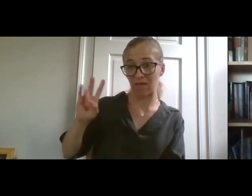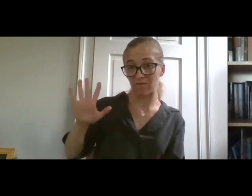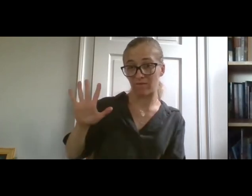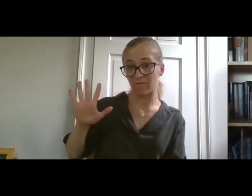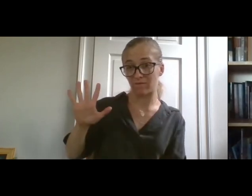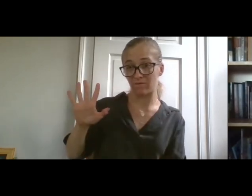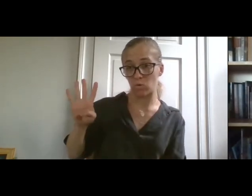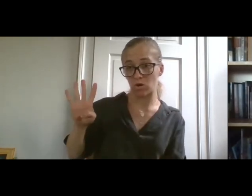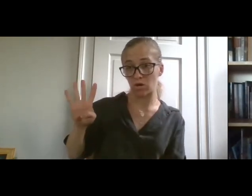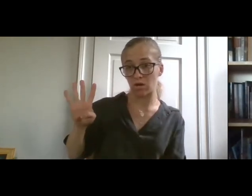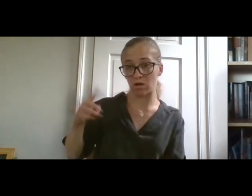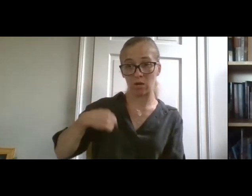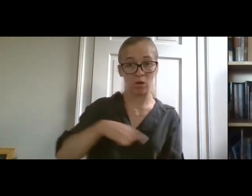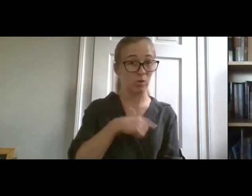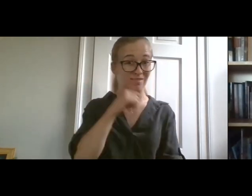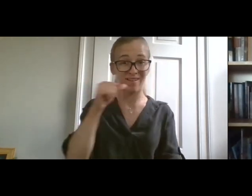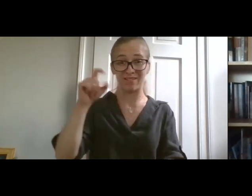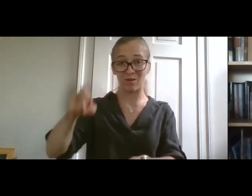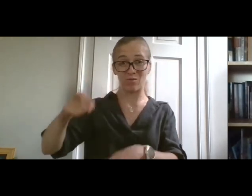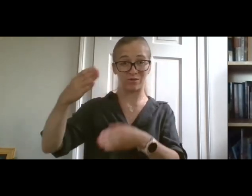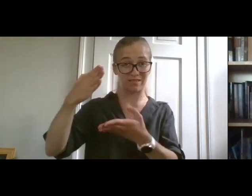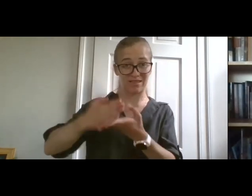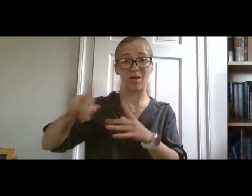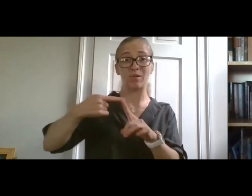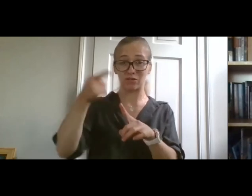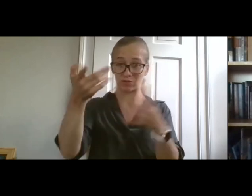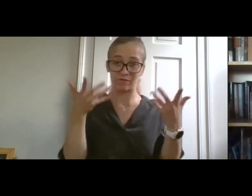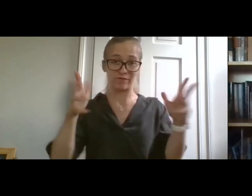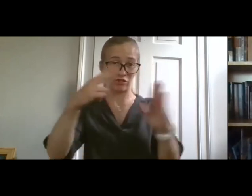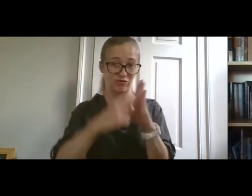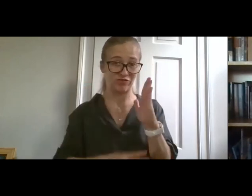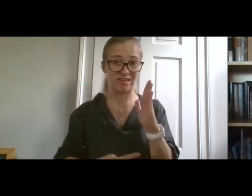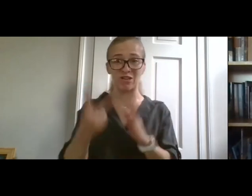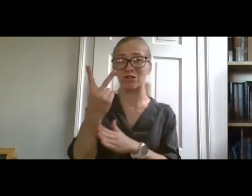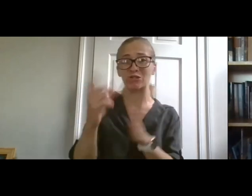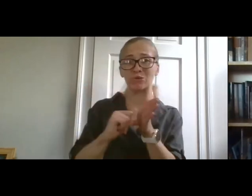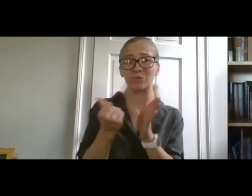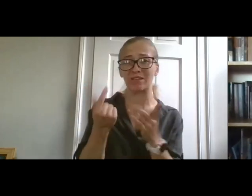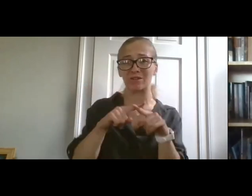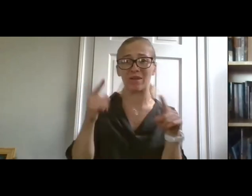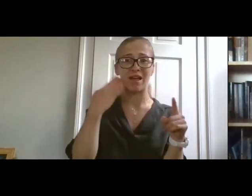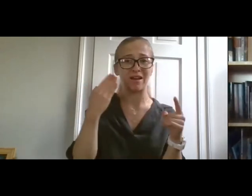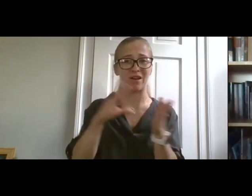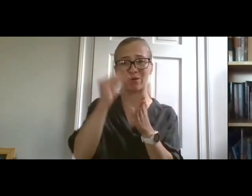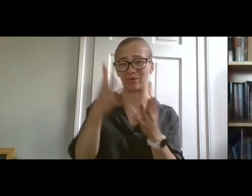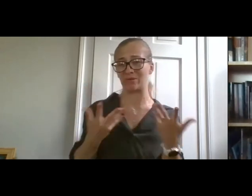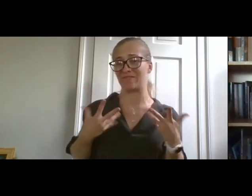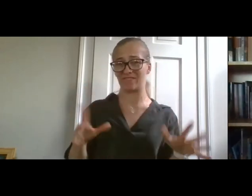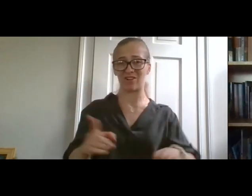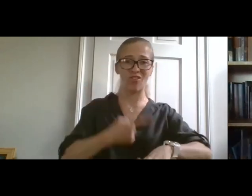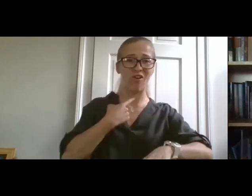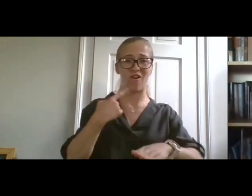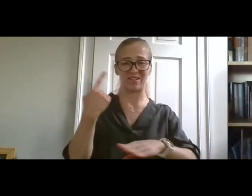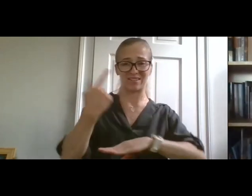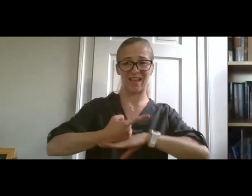We are absolutely not supposed to stop until you're done reading. That is Okay, when there's we'll just 2 stop. pages, but I know the students have had a long day. Okay, all right. Please